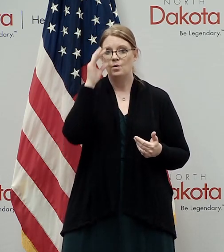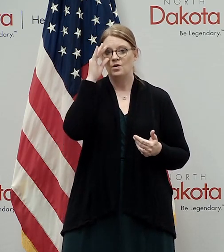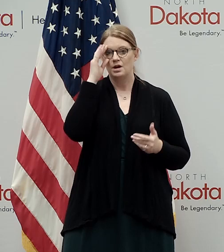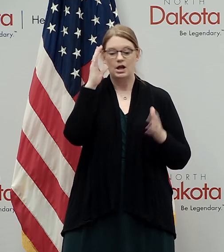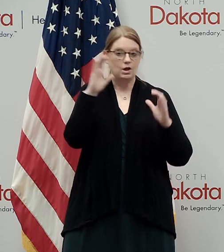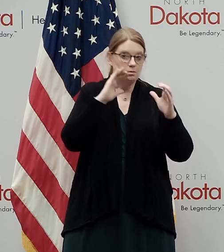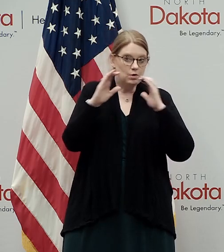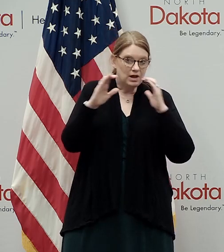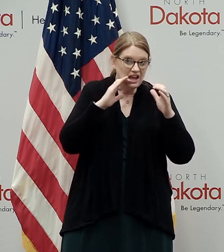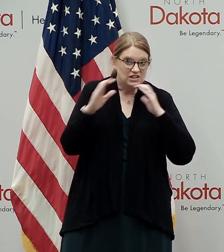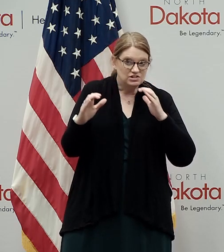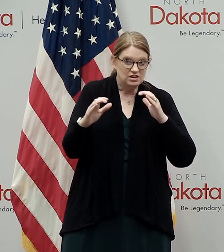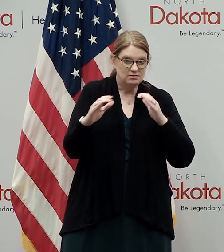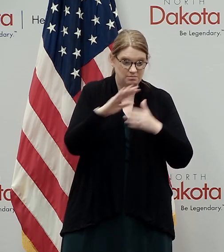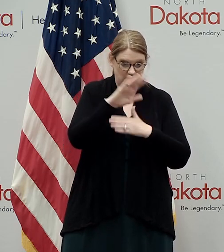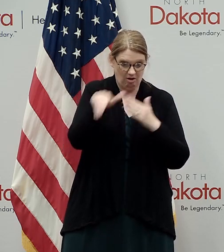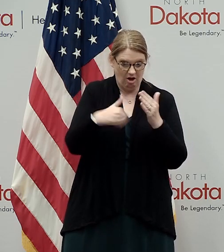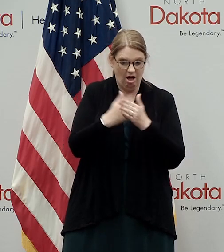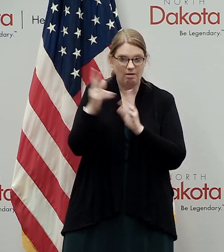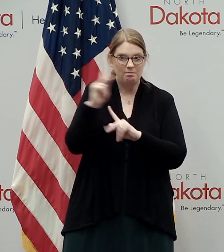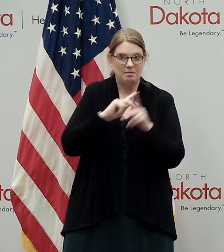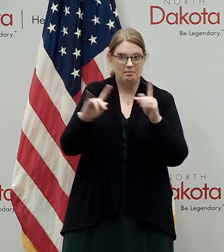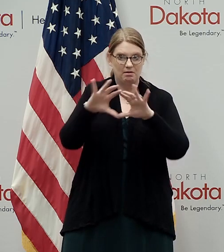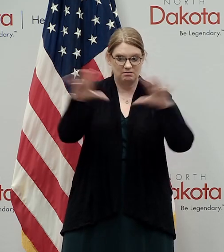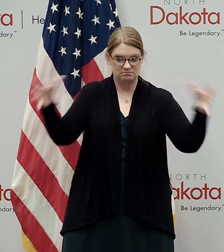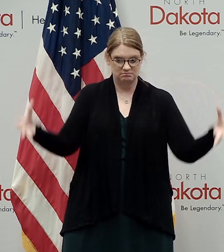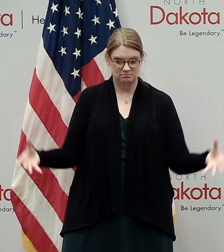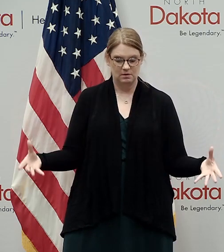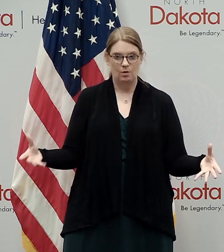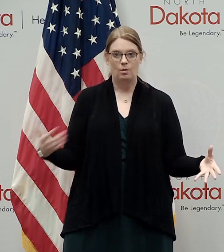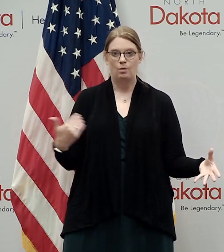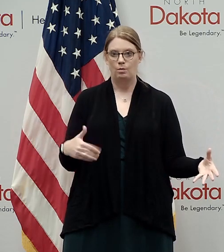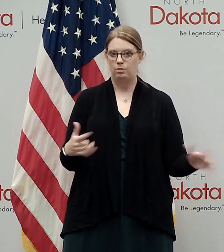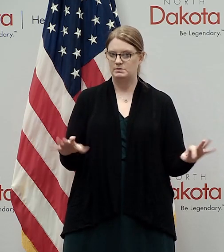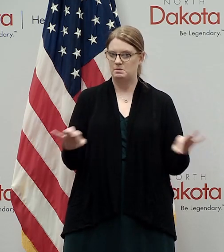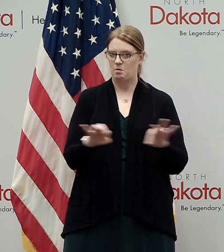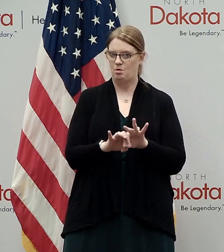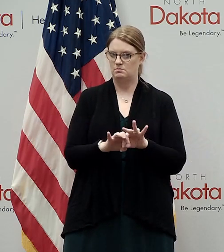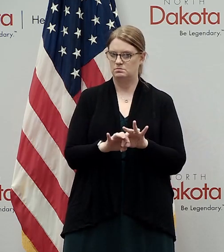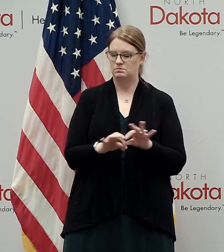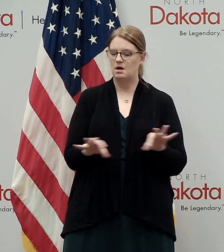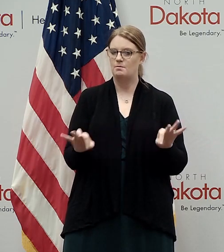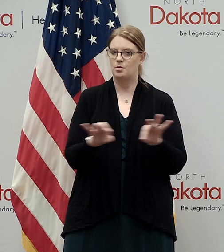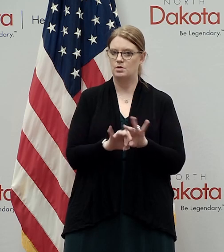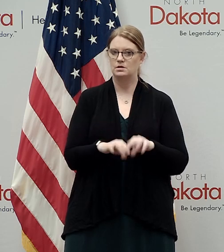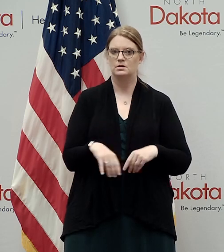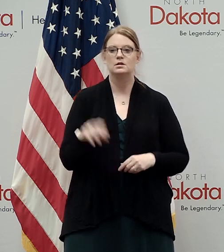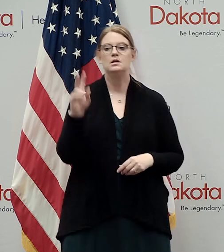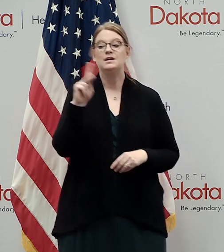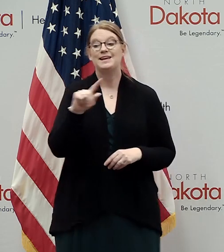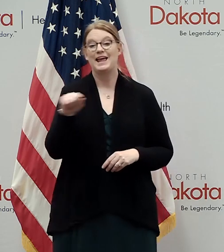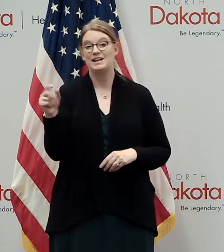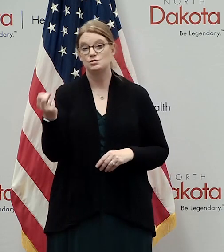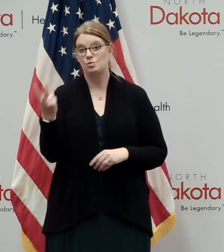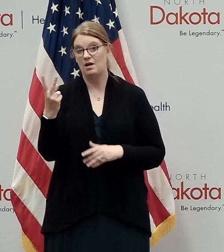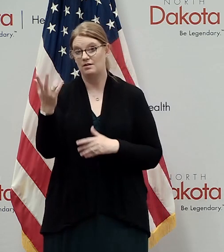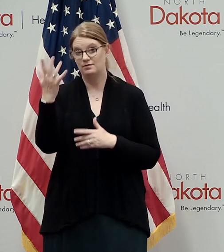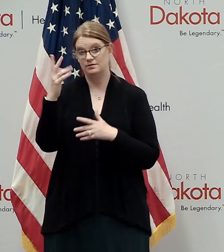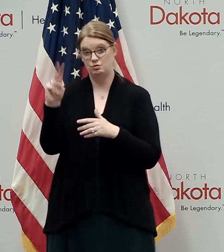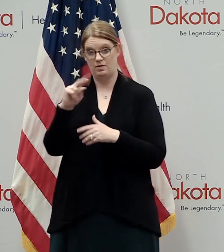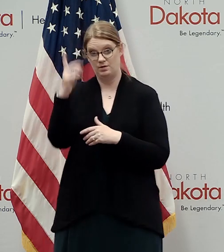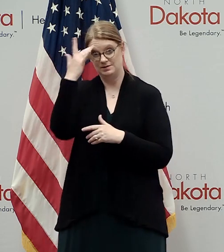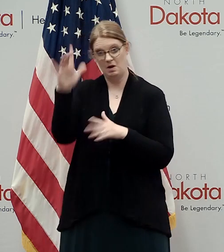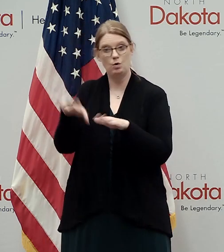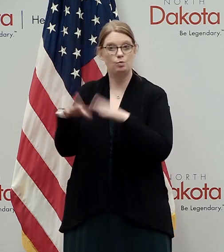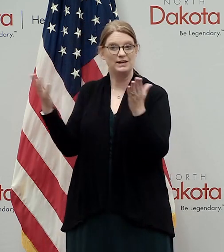across and among all parties will be key in this work. The North Dakota K-12 Smart Restart Guidance outlines